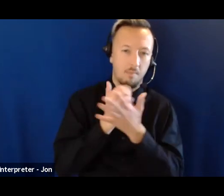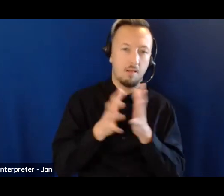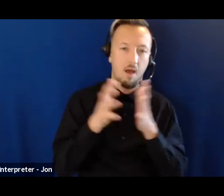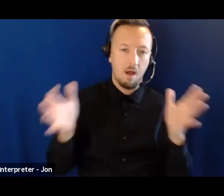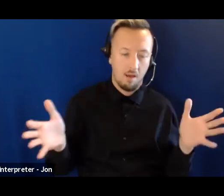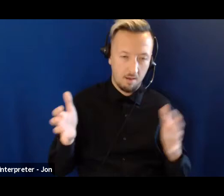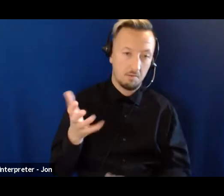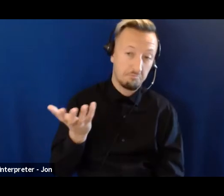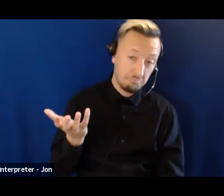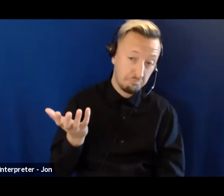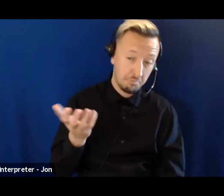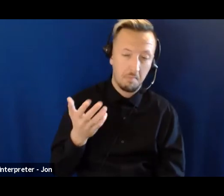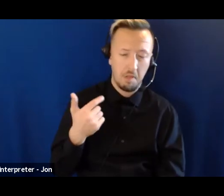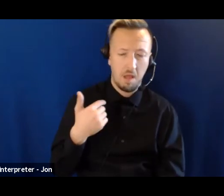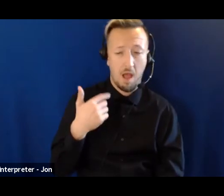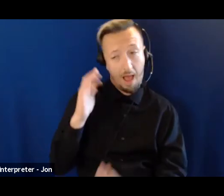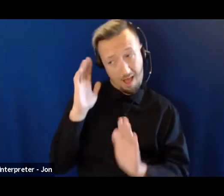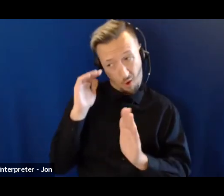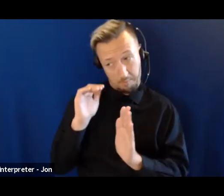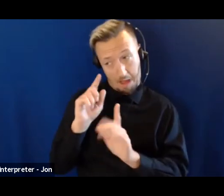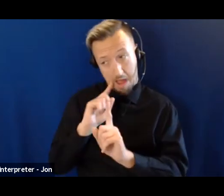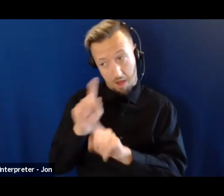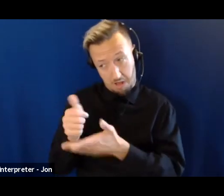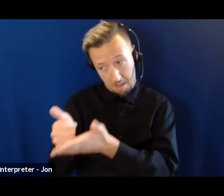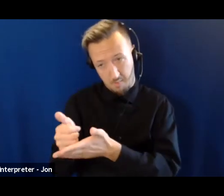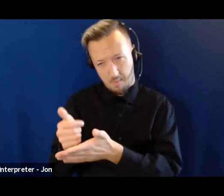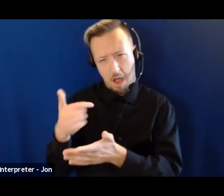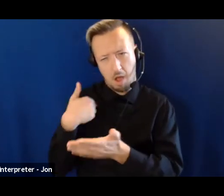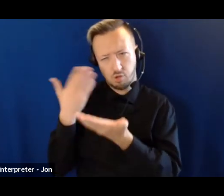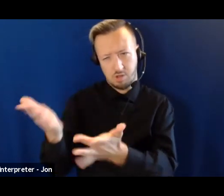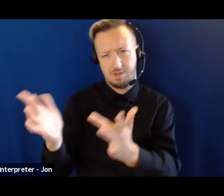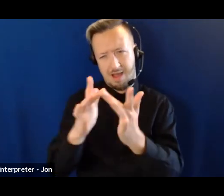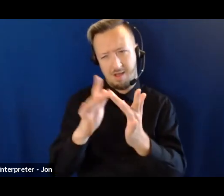again, I would say hopefully that helps, but definitely reach out to Regina.